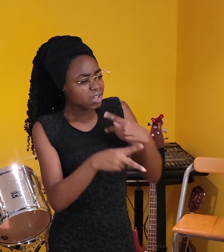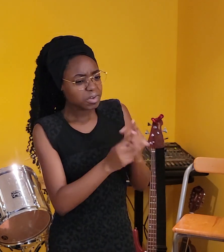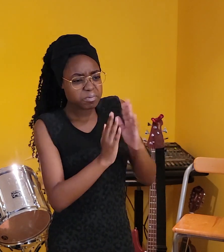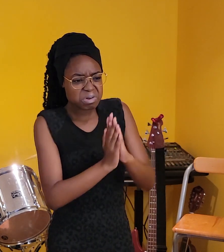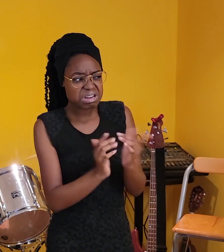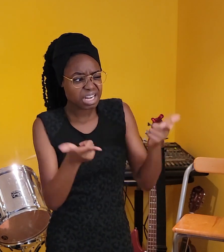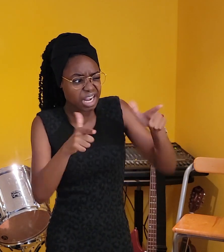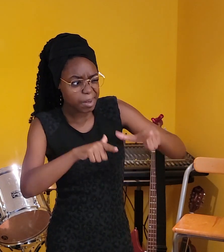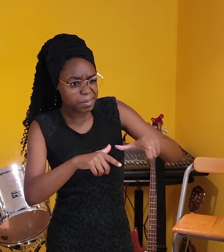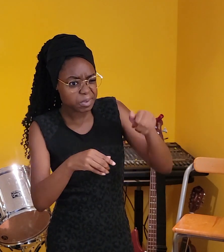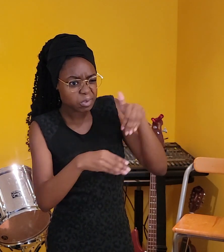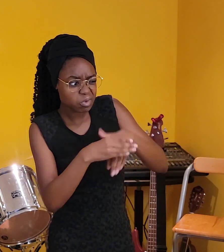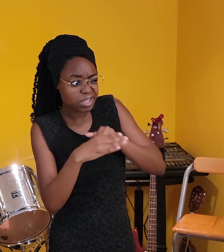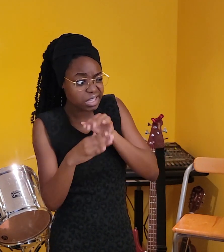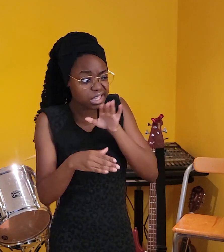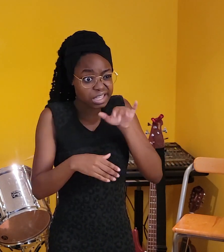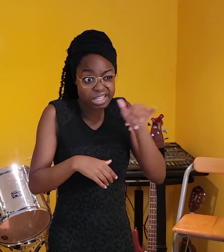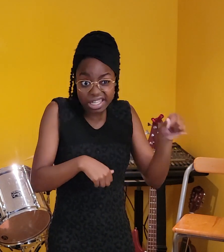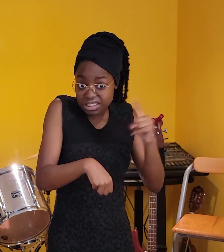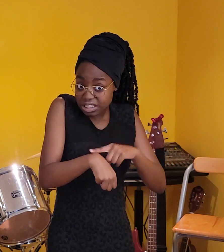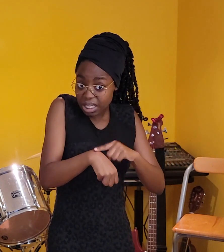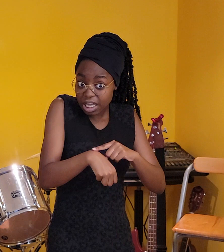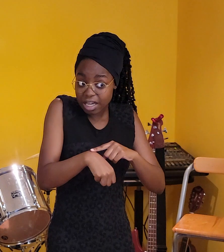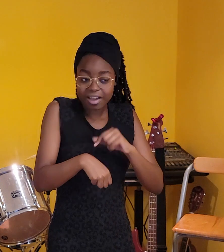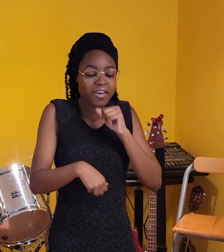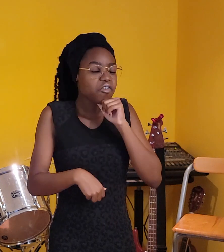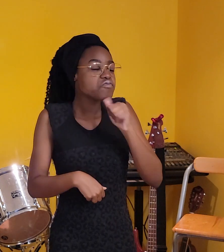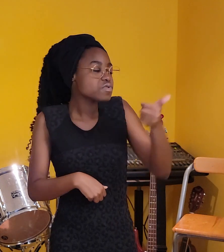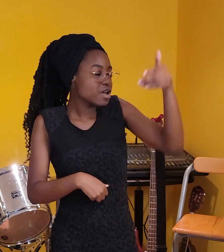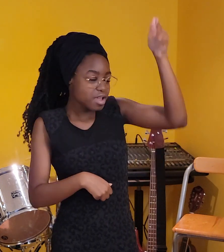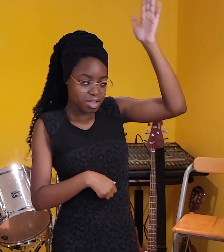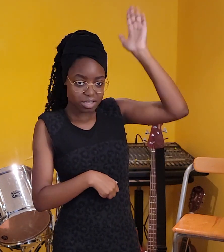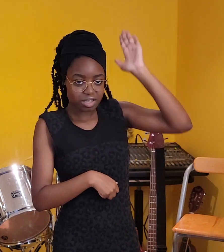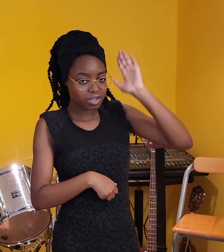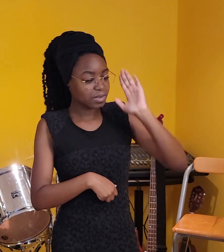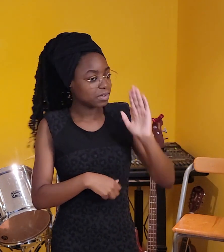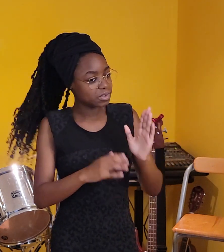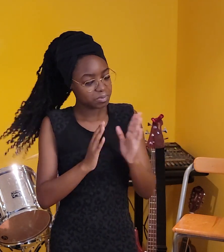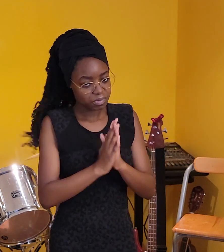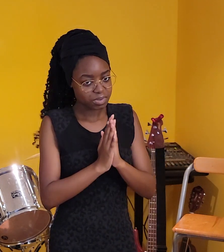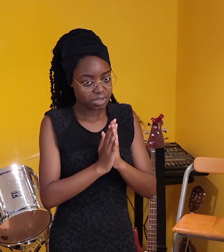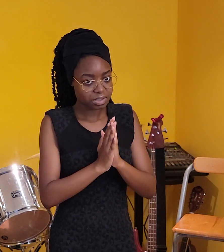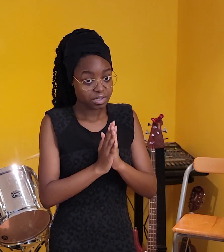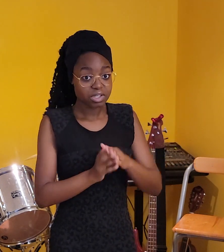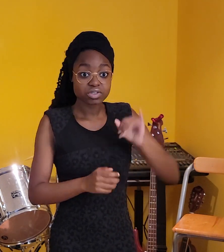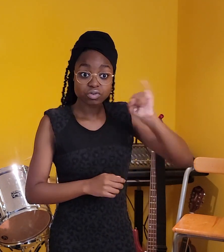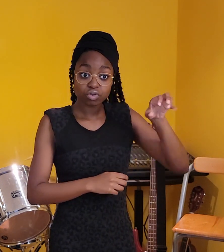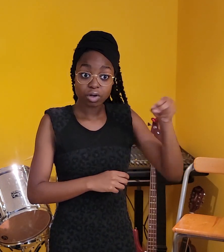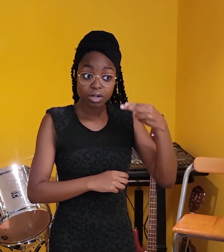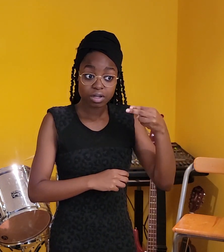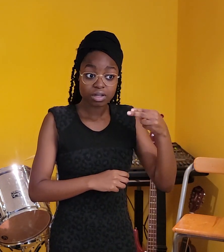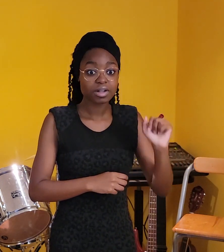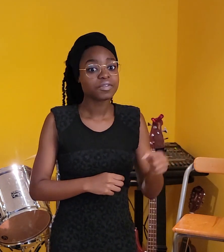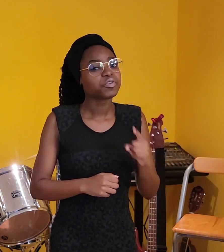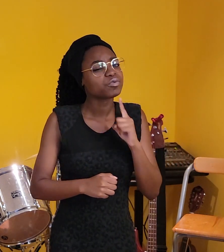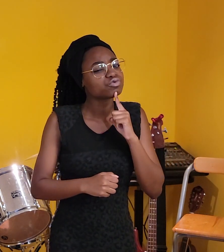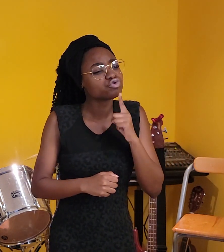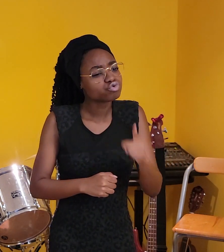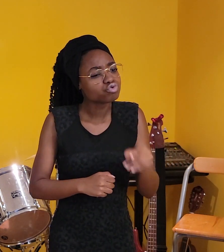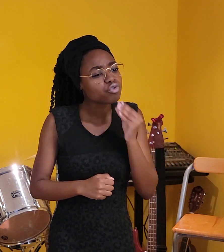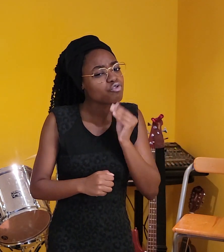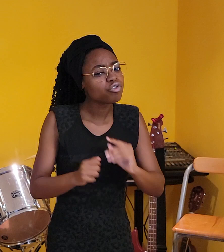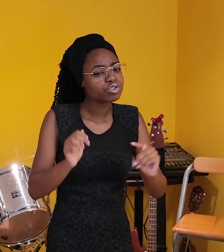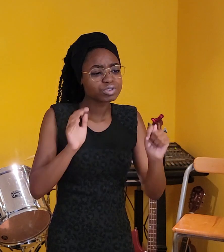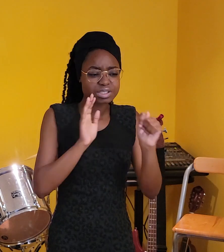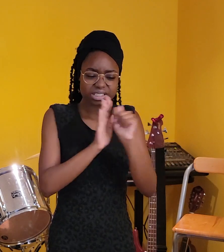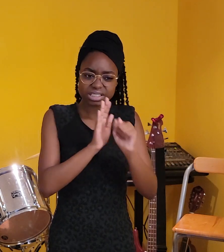was not God's model. And this tells us that John was a true Old Testament saint who could and knew